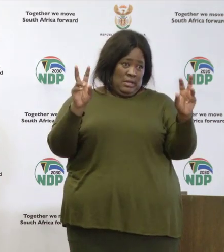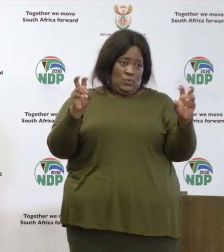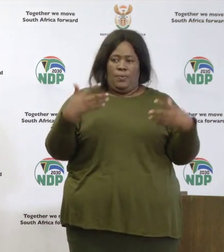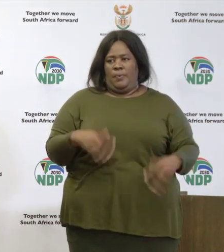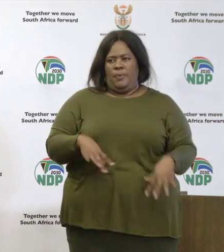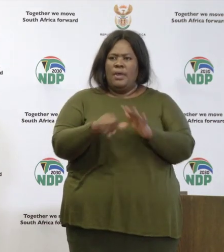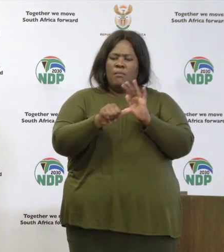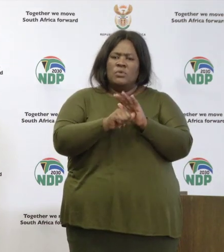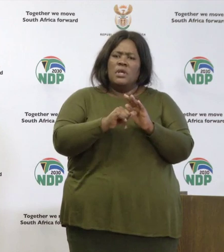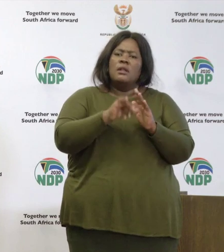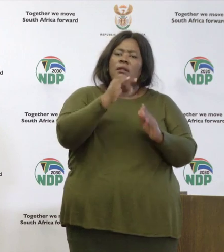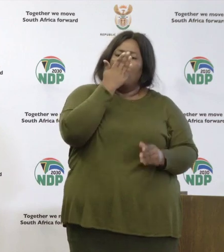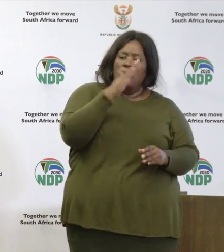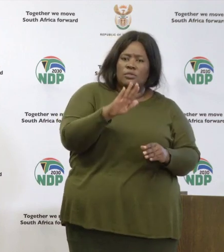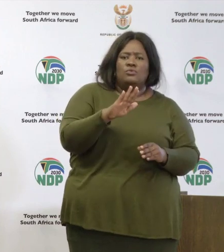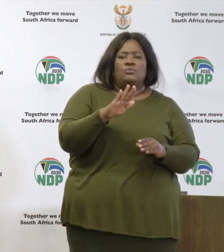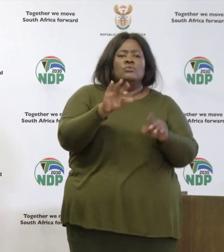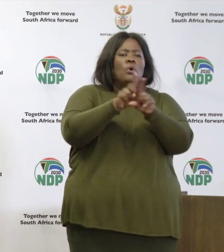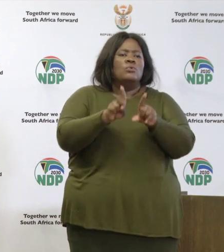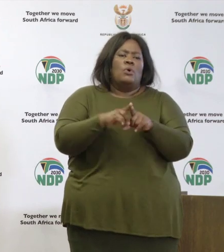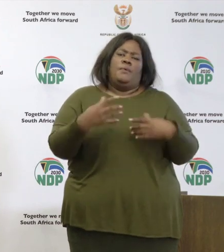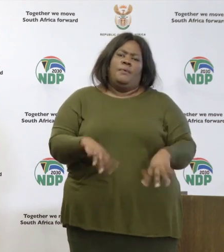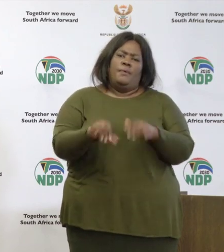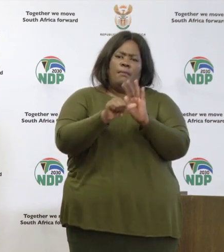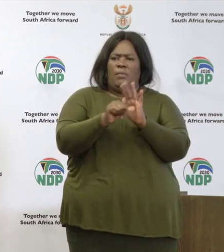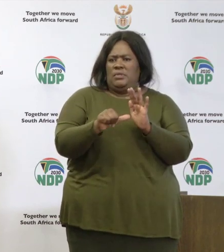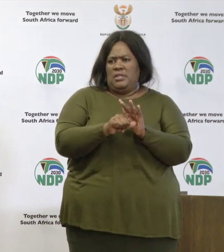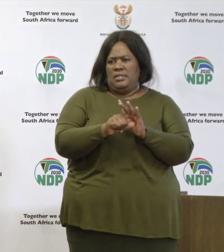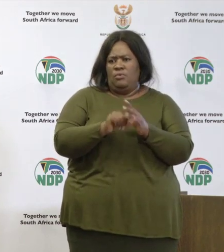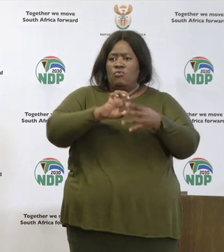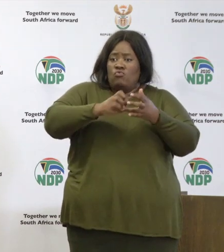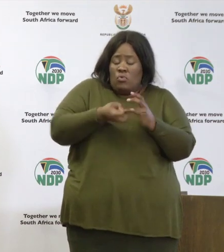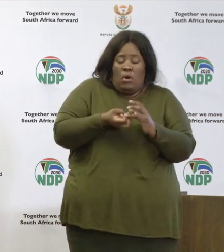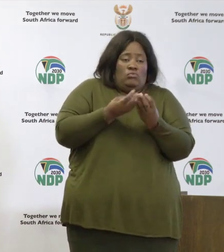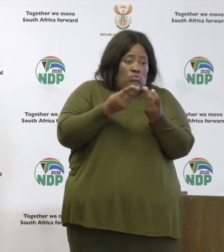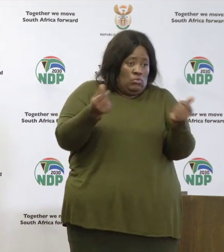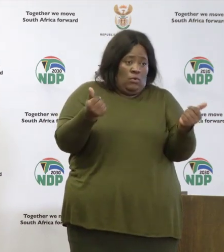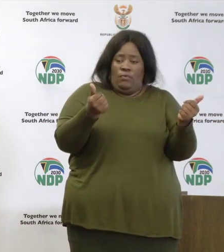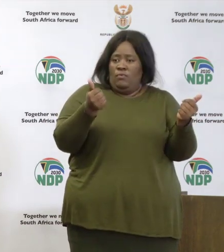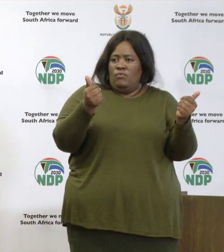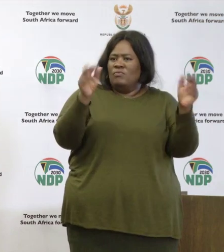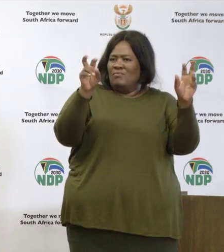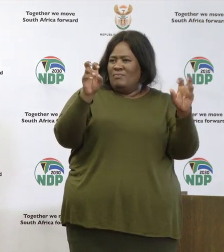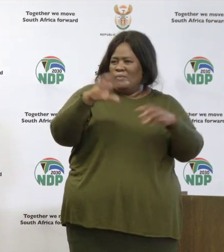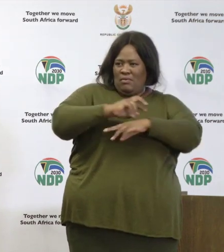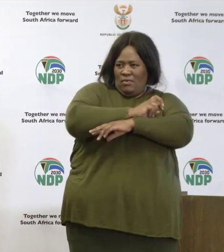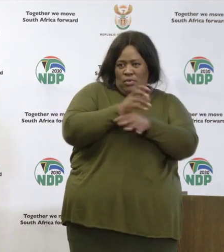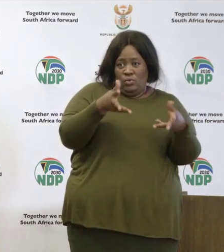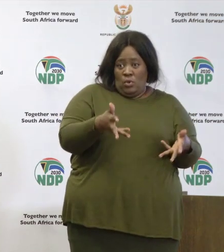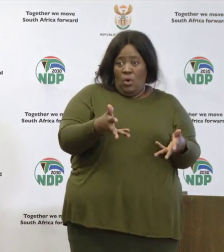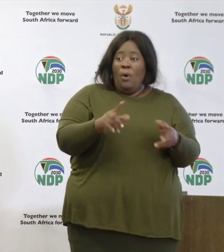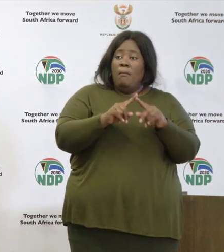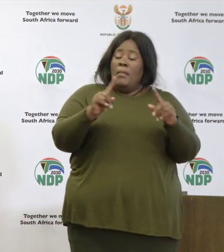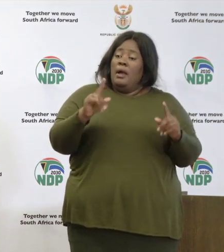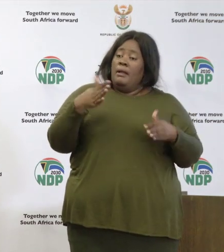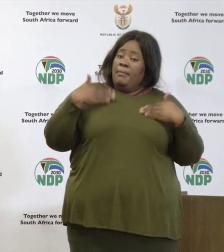attitude aspect in dealing with a pandemic like this. And we are pleased to say that a number of